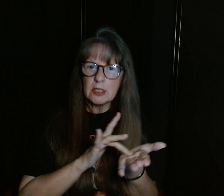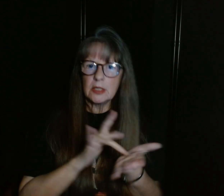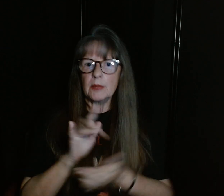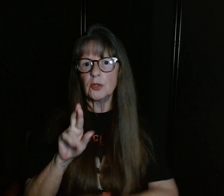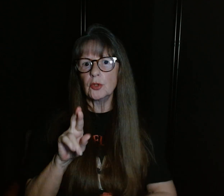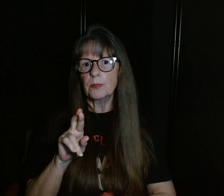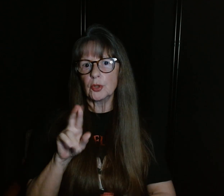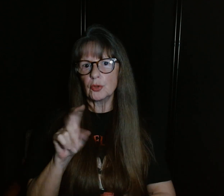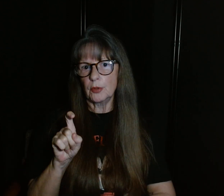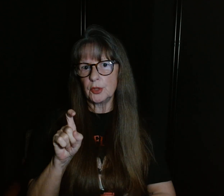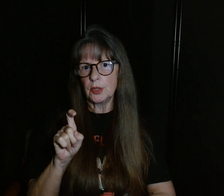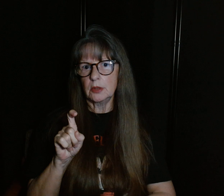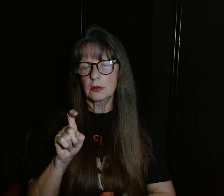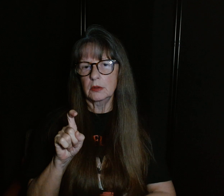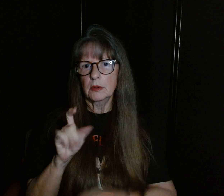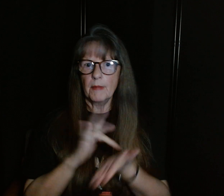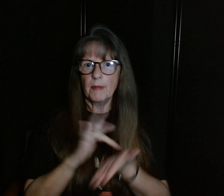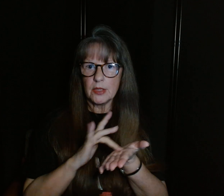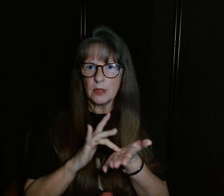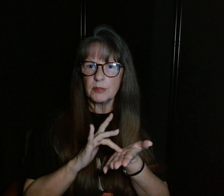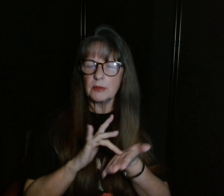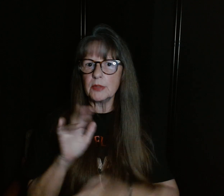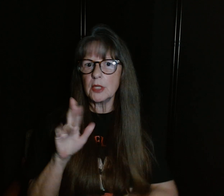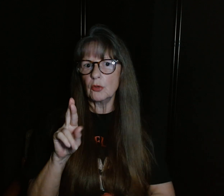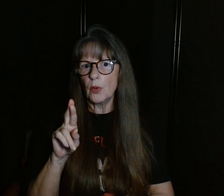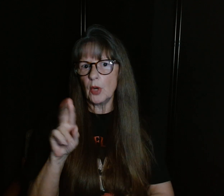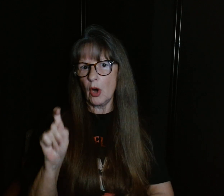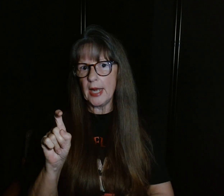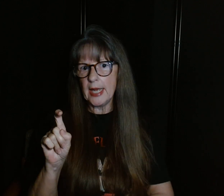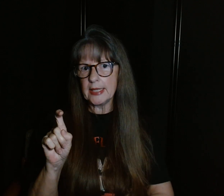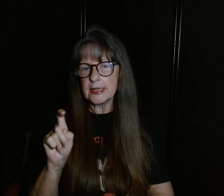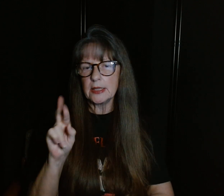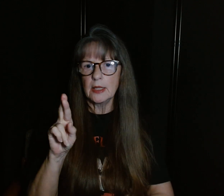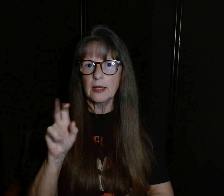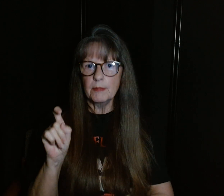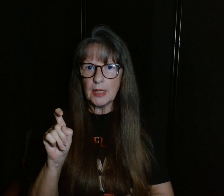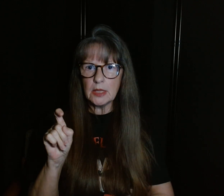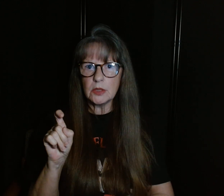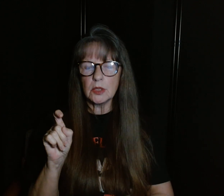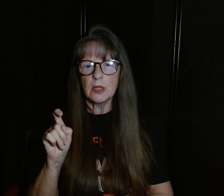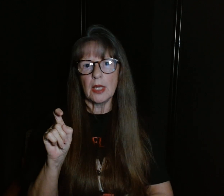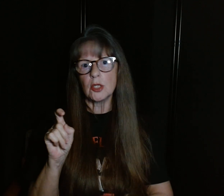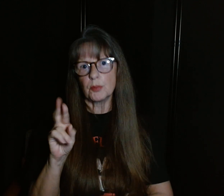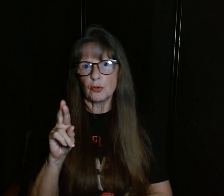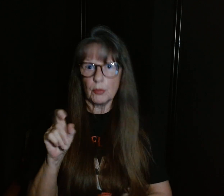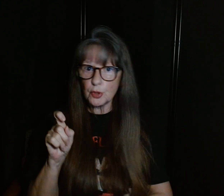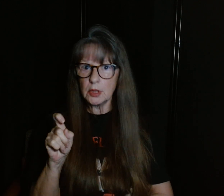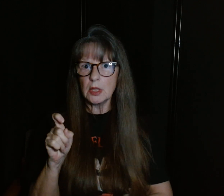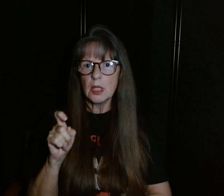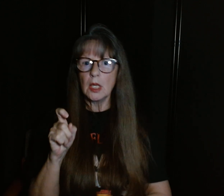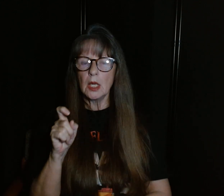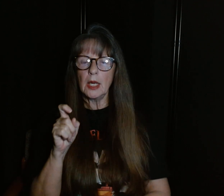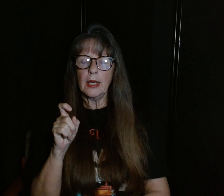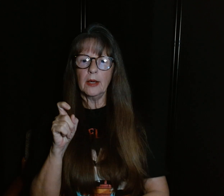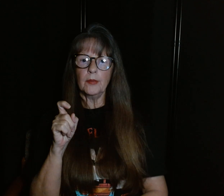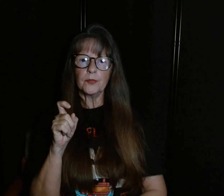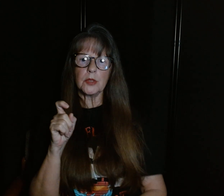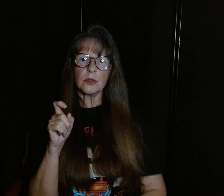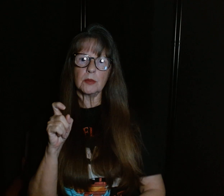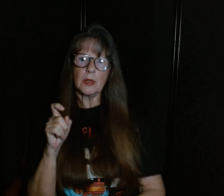Sometimes I'll do prescription medicine. Sometimes I don't know what RX means. That is prescription. So sometimes I'll